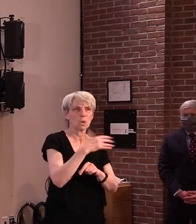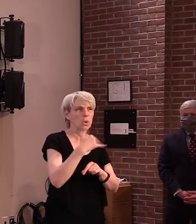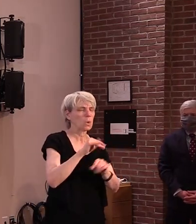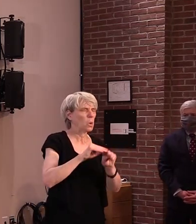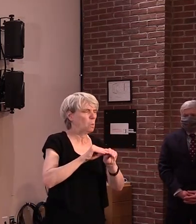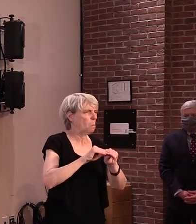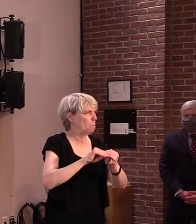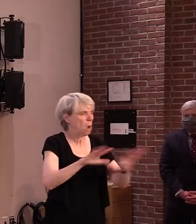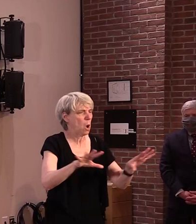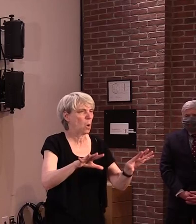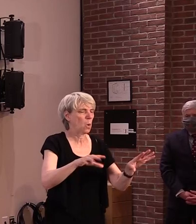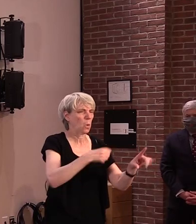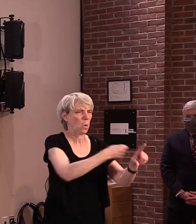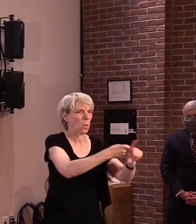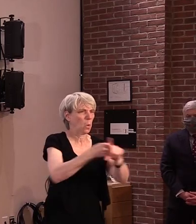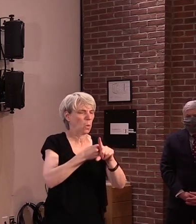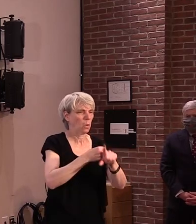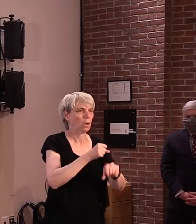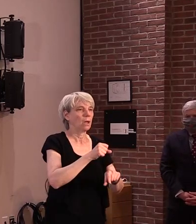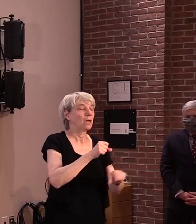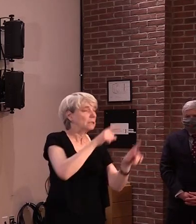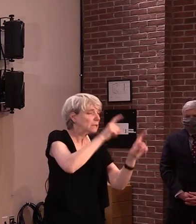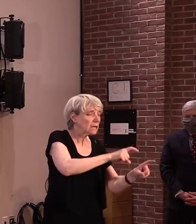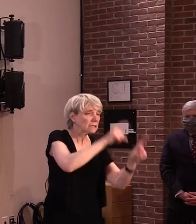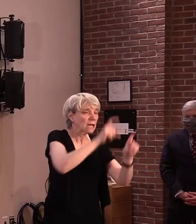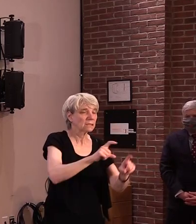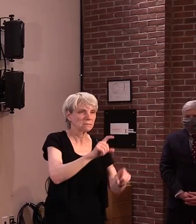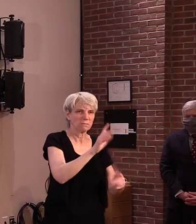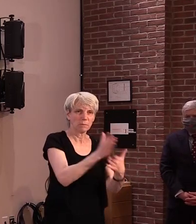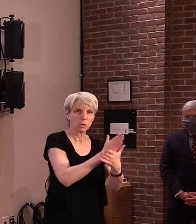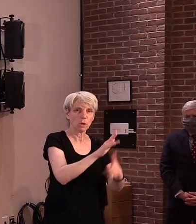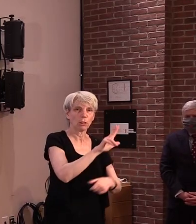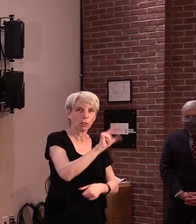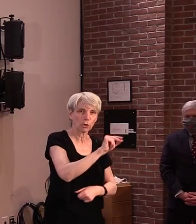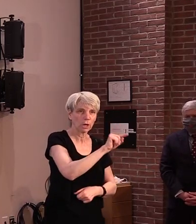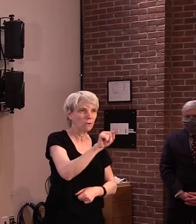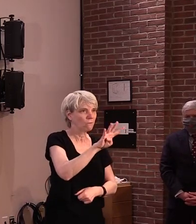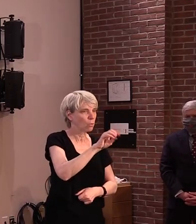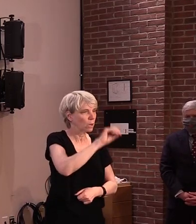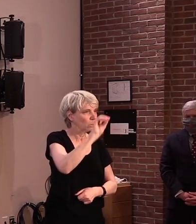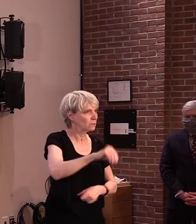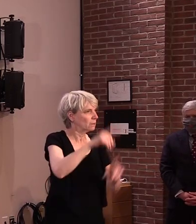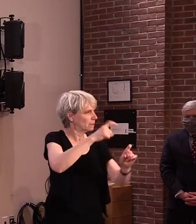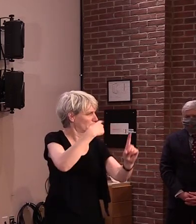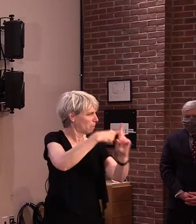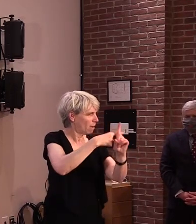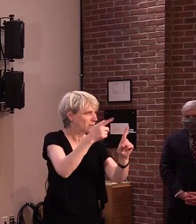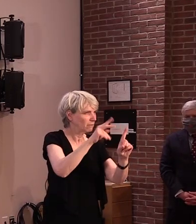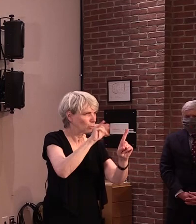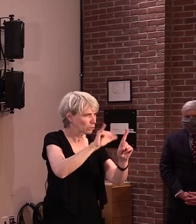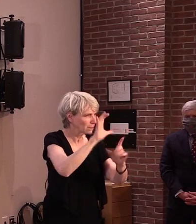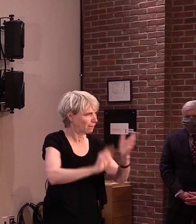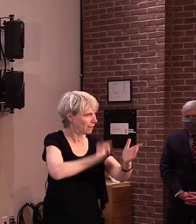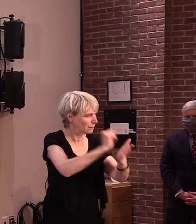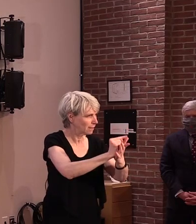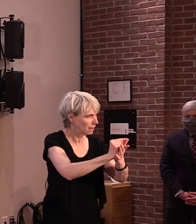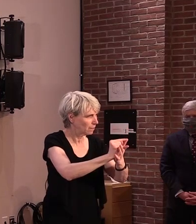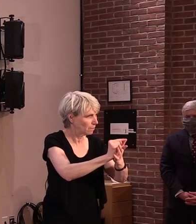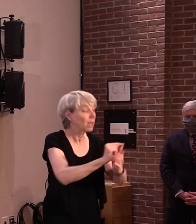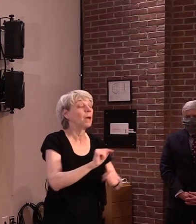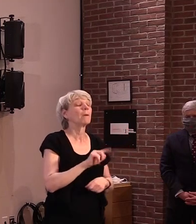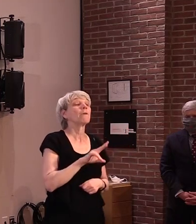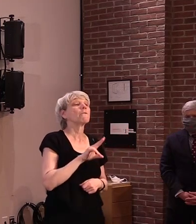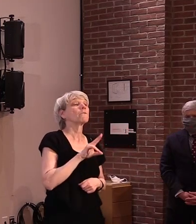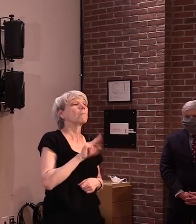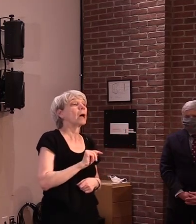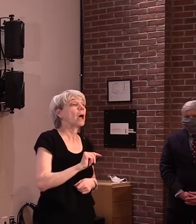we're in the 30 to 40% positivity rate. In Vermont, if it impacted that level a little bit